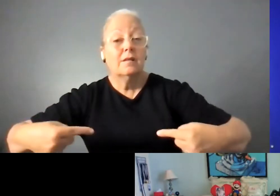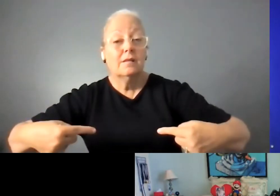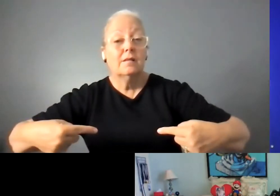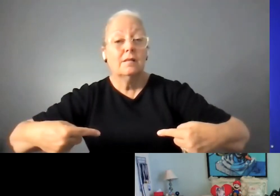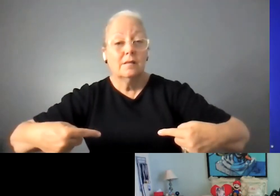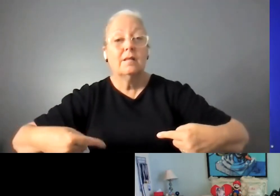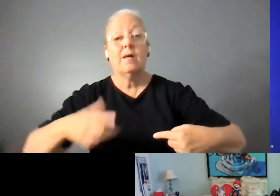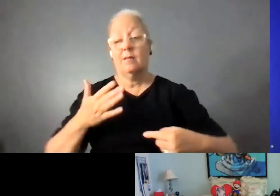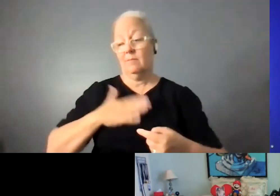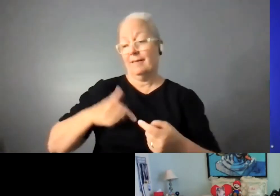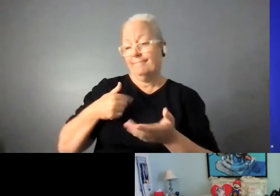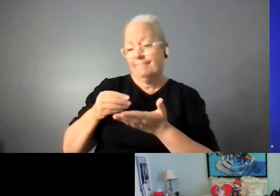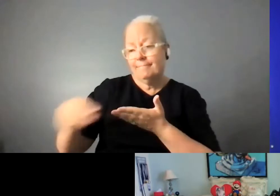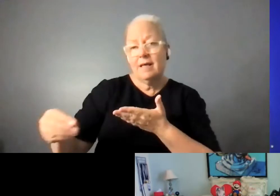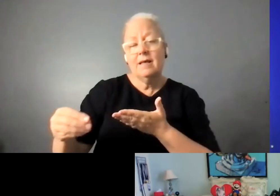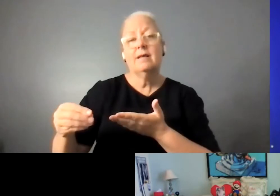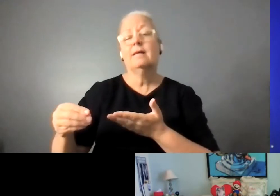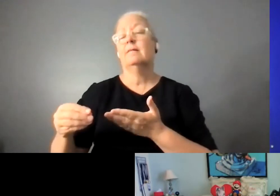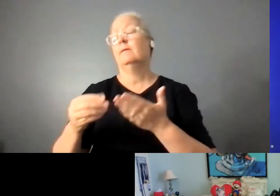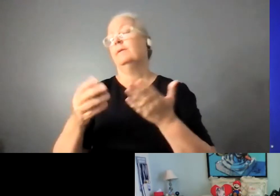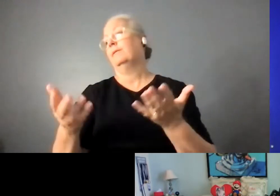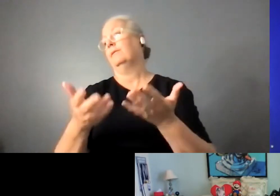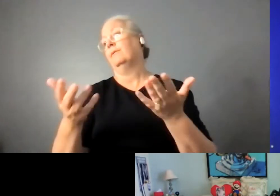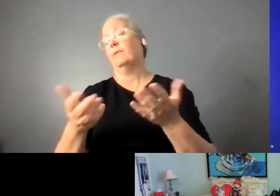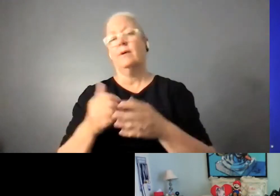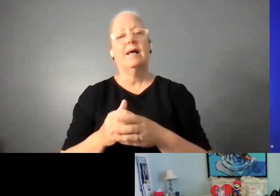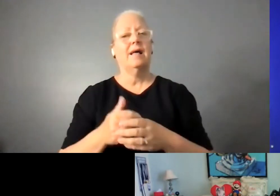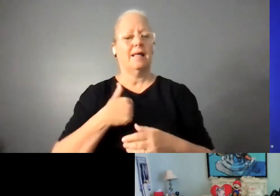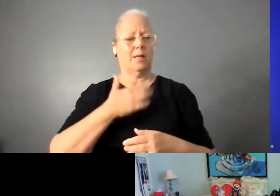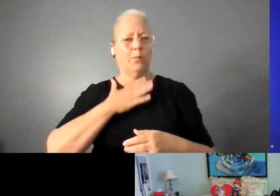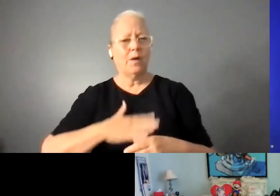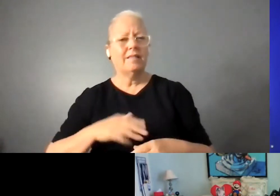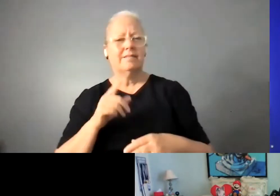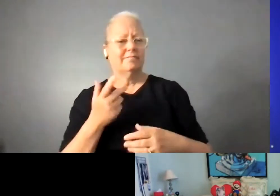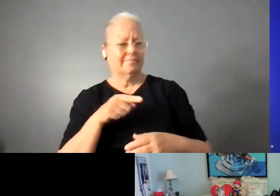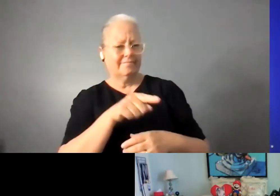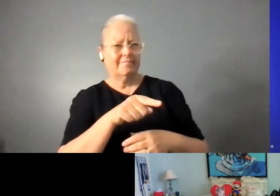or the equipment I need to be able to use a computer,